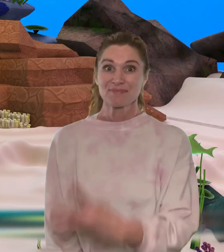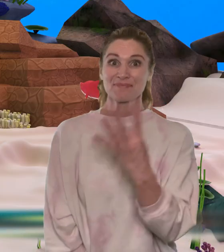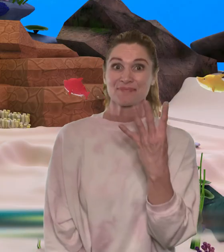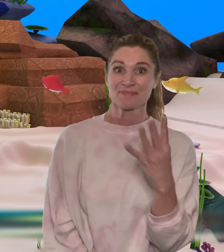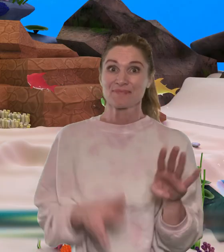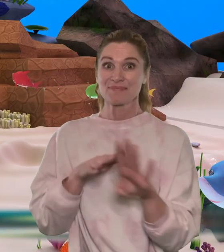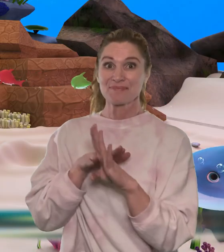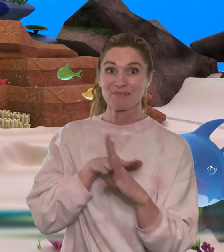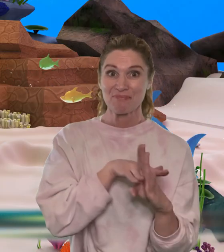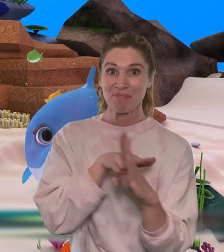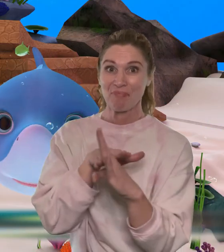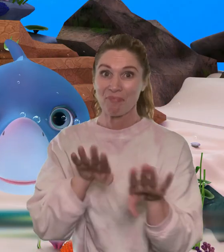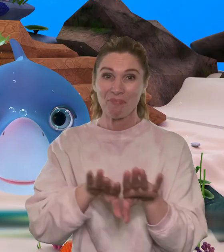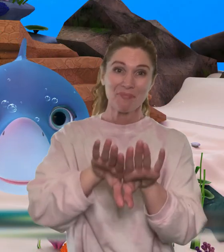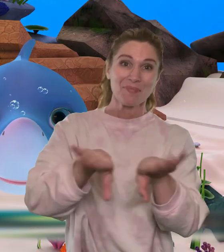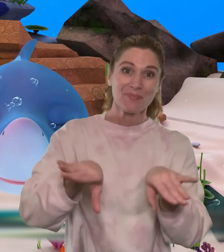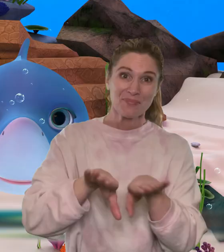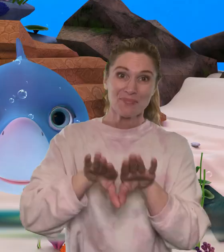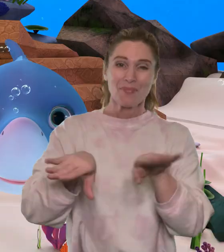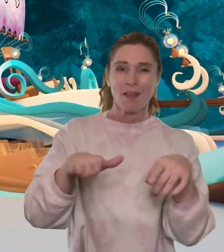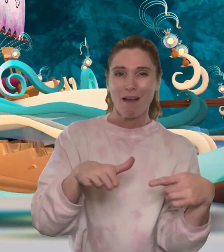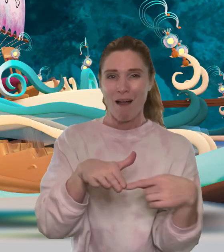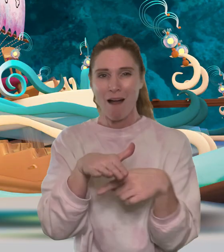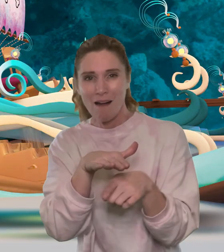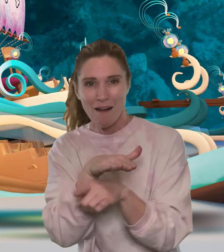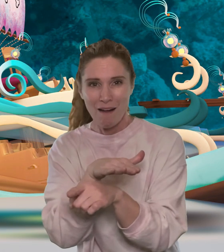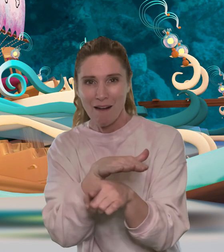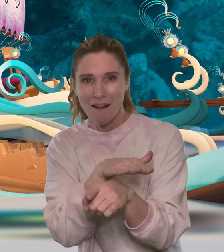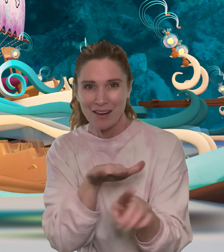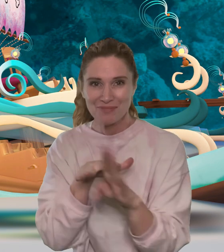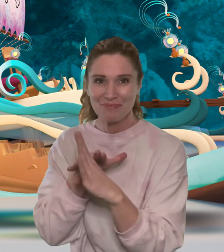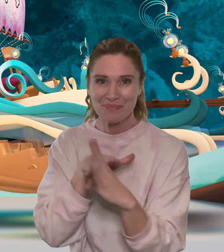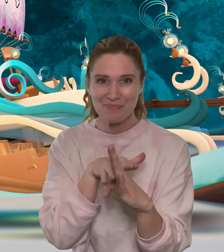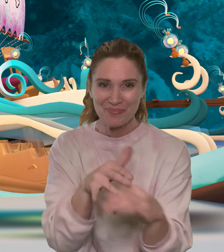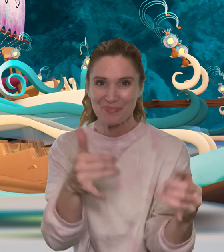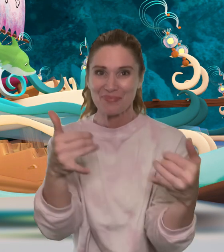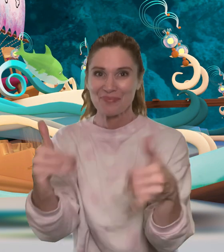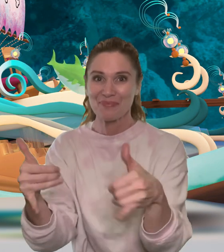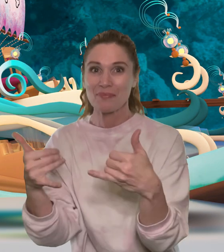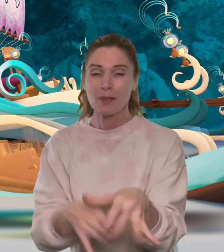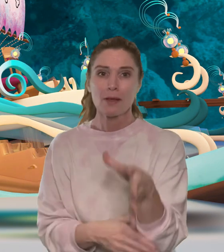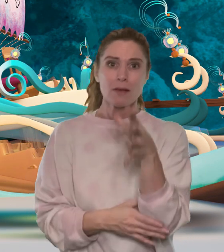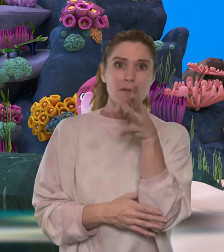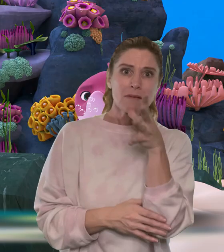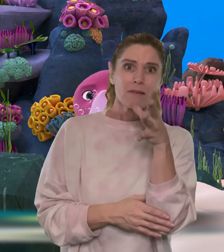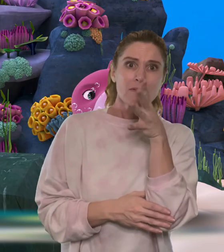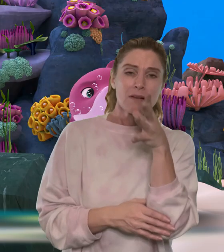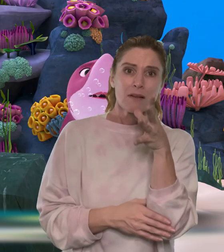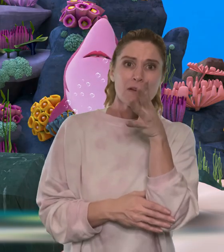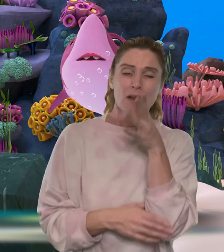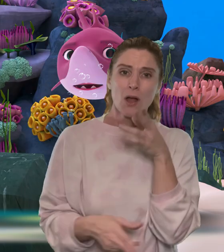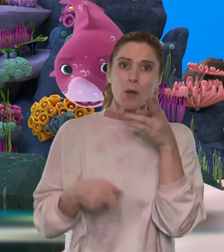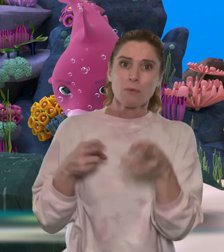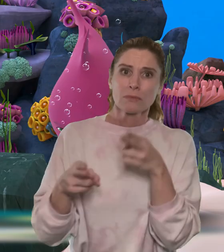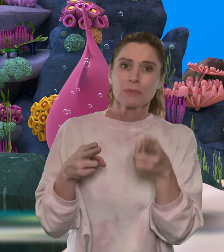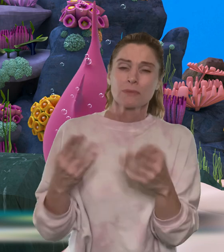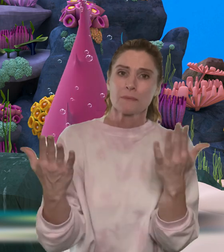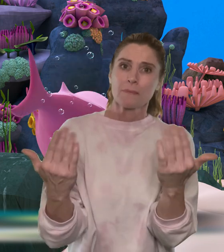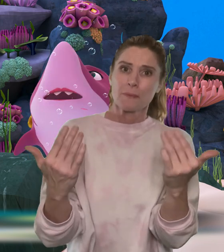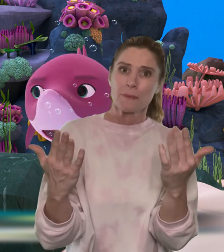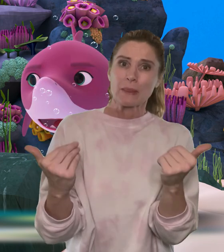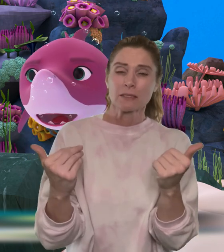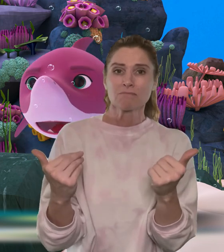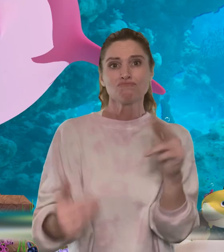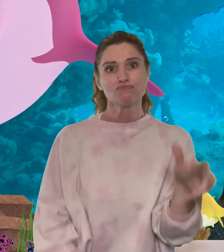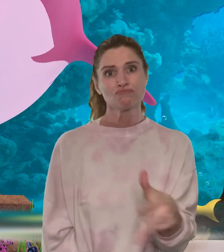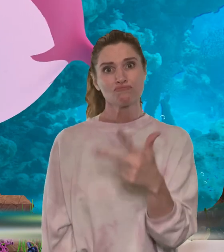Four little sharks went swimming one day down in the bay where all the sharks play. Mommy shark said, "Quick,